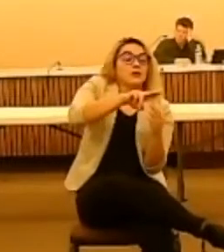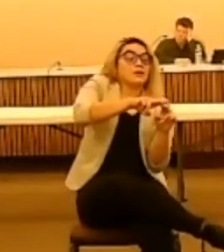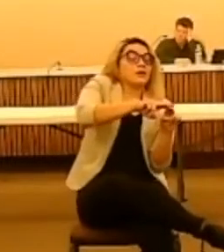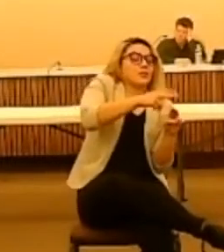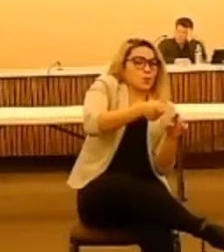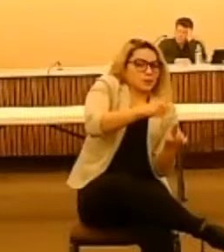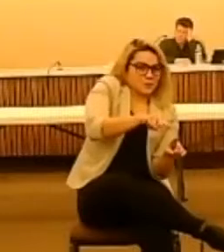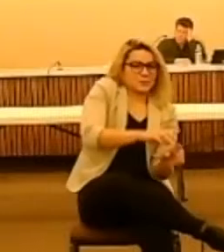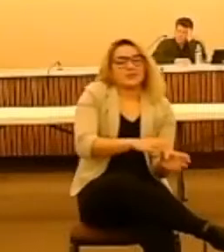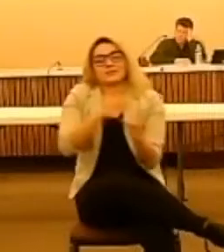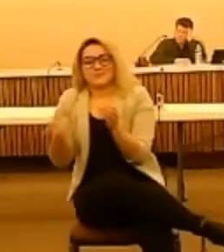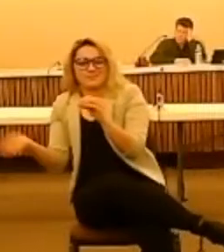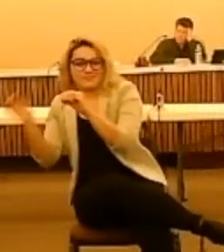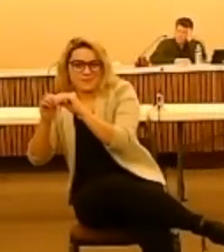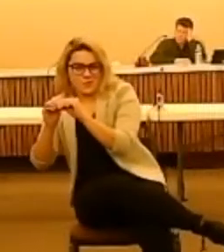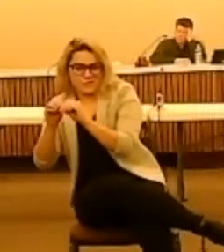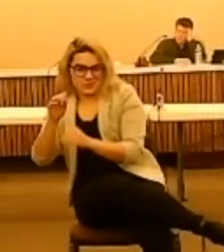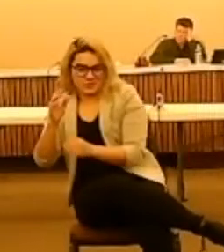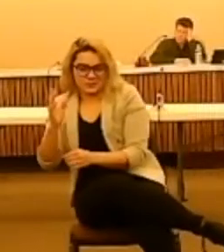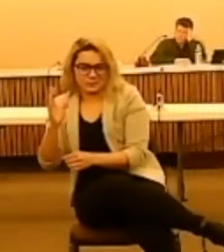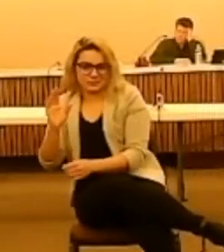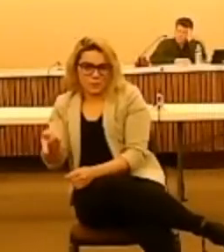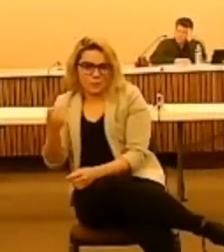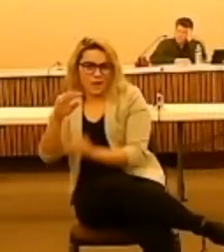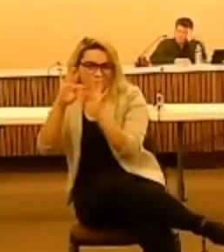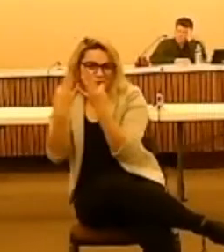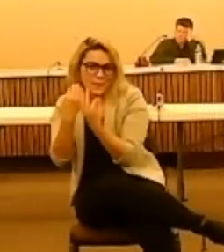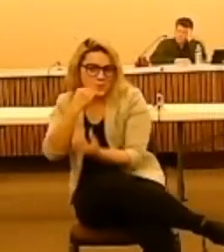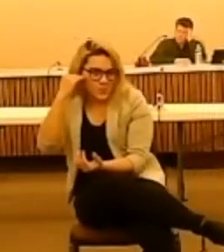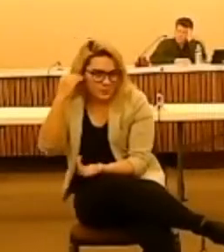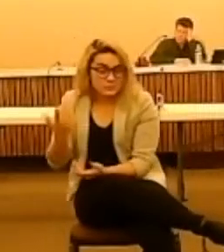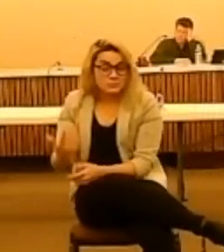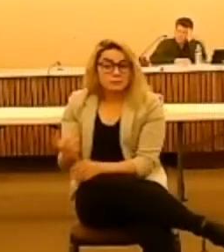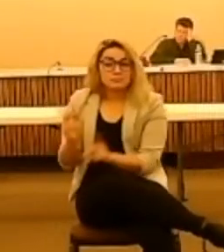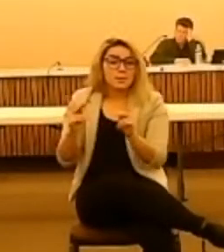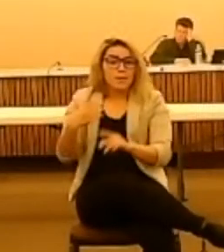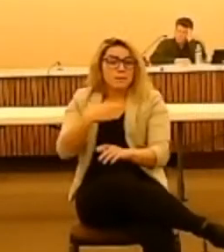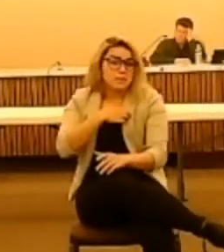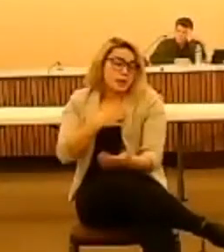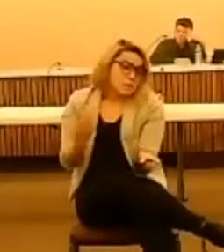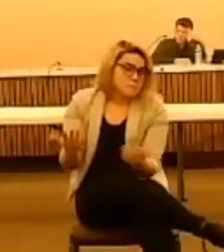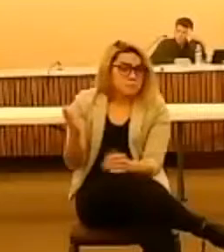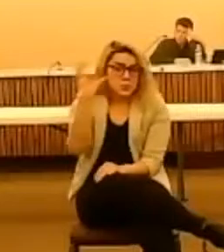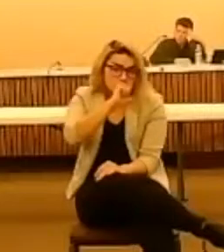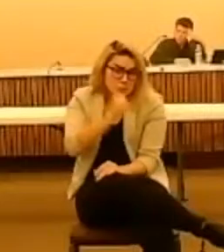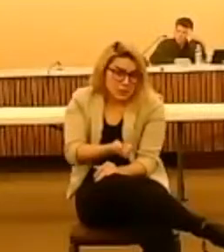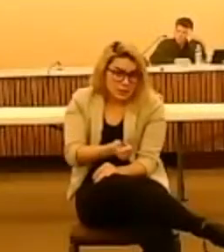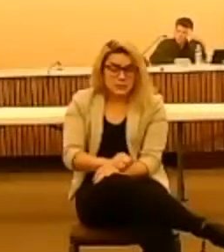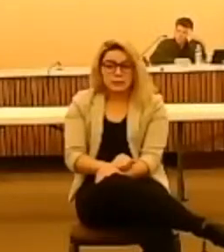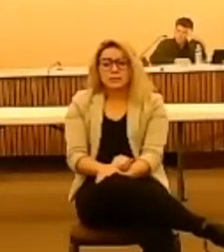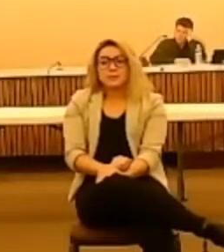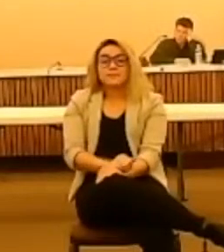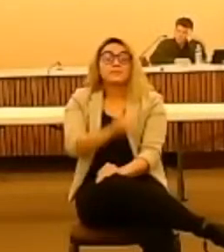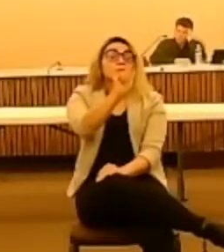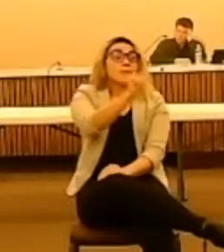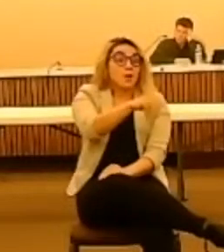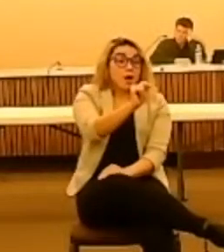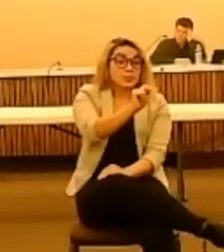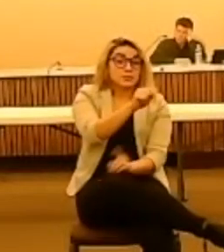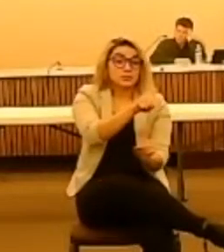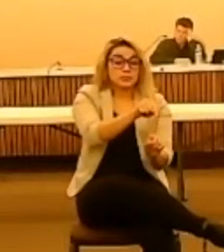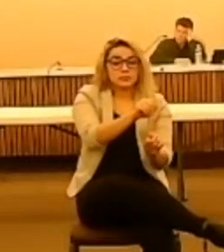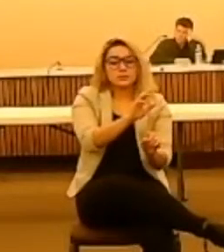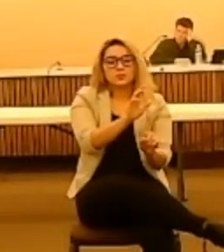above that initial threshold, which I don't think anybody would necessarily complain about. The apartment style units are pretty